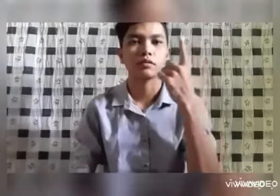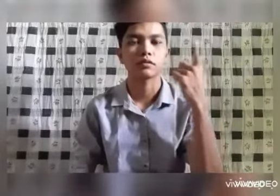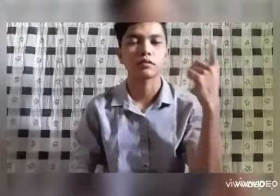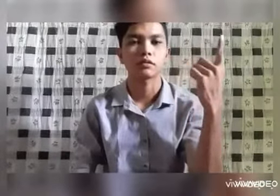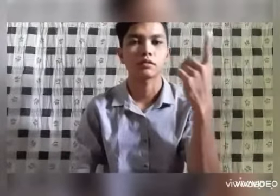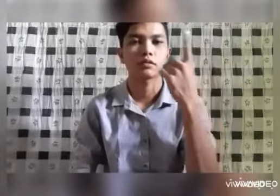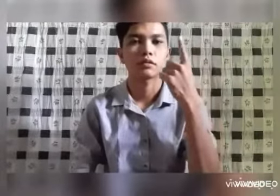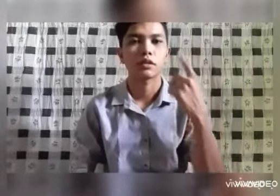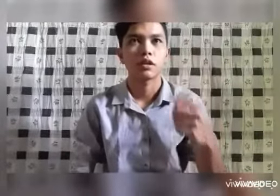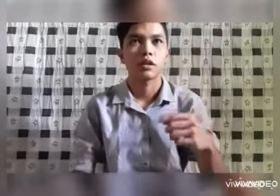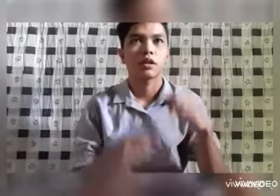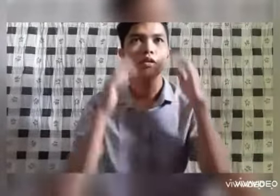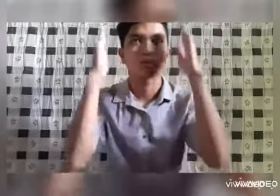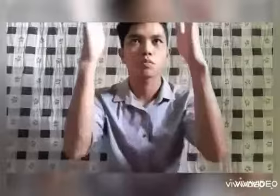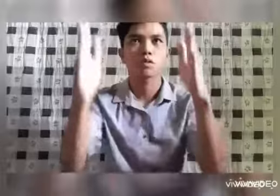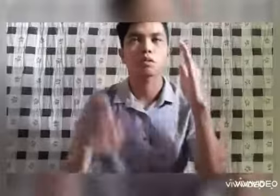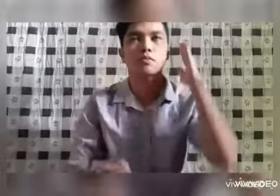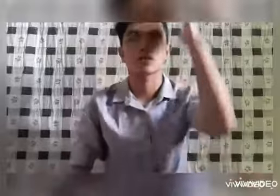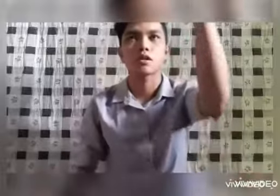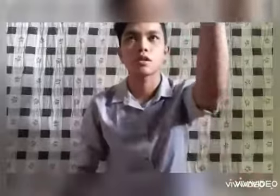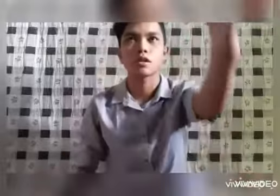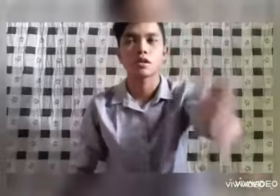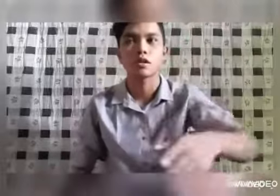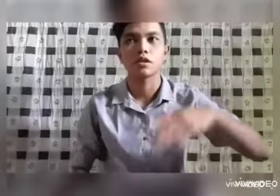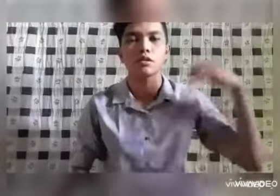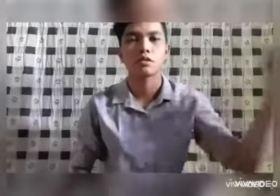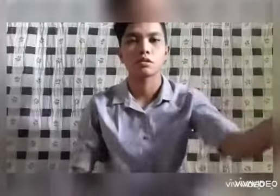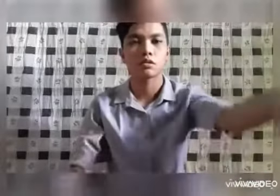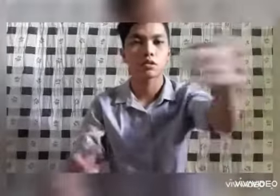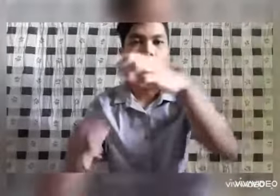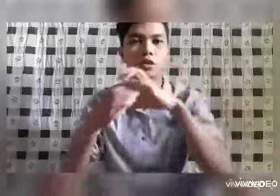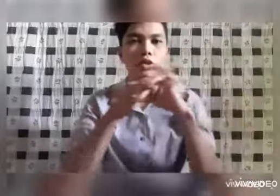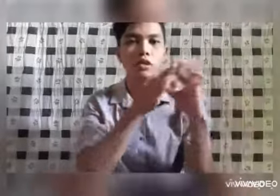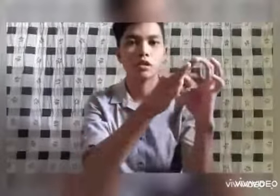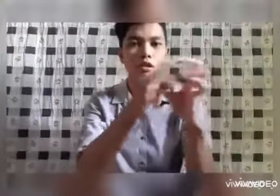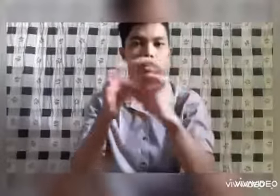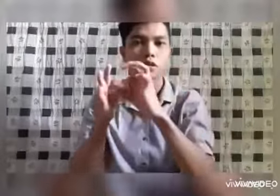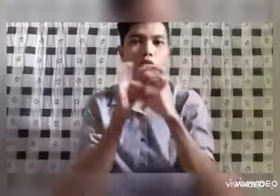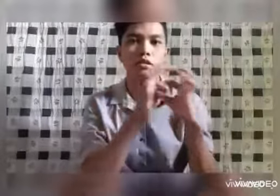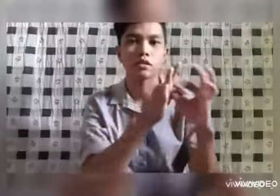I hope someday You will join us